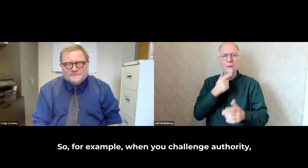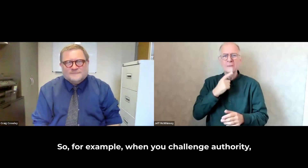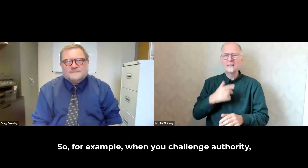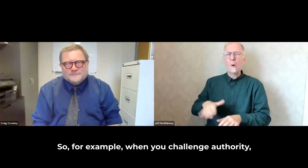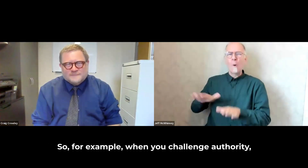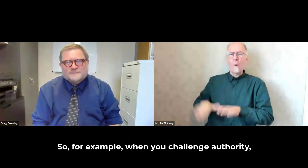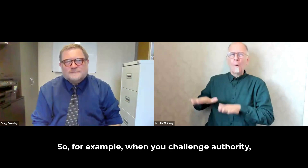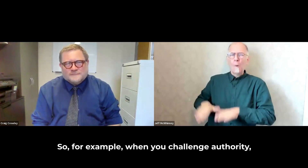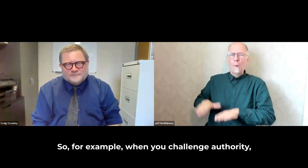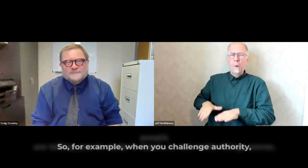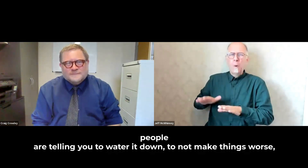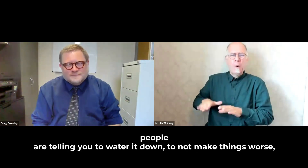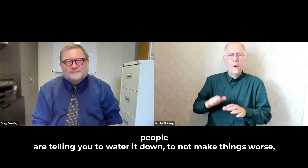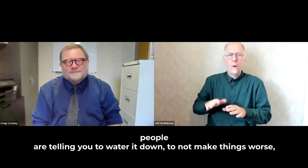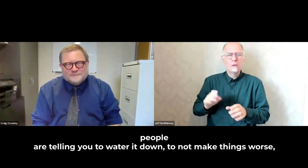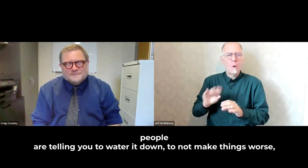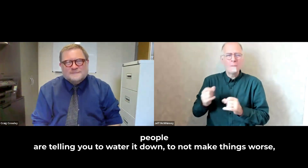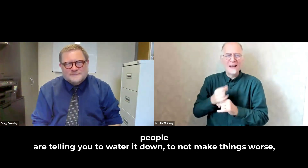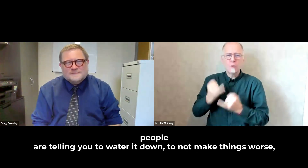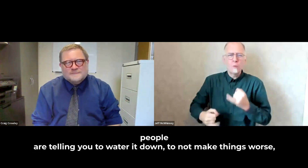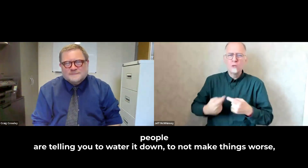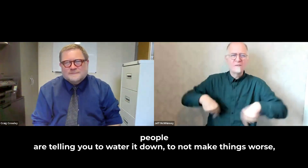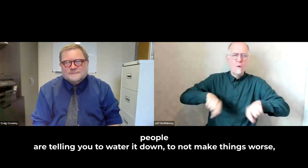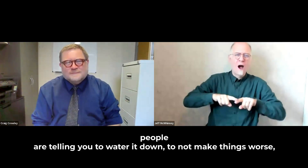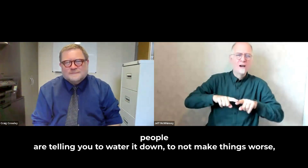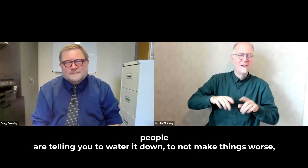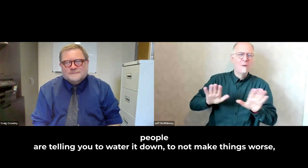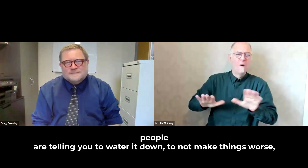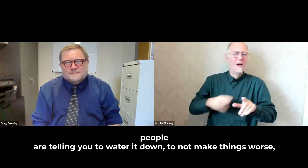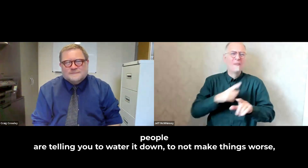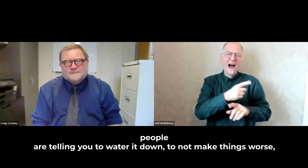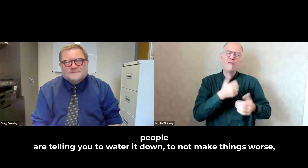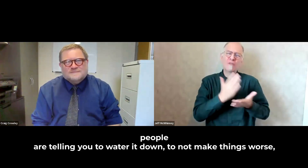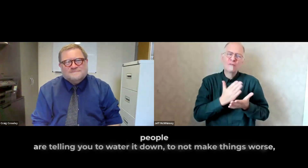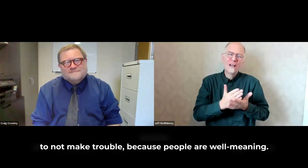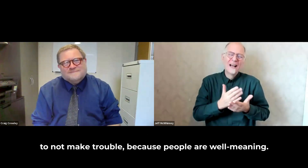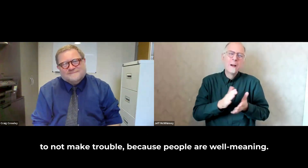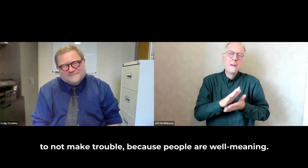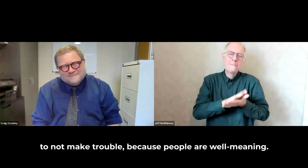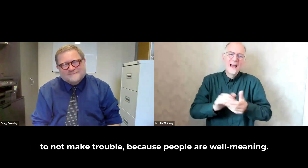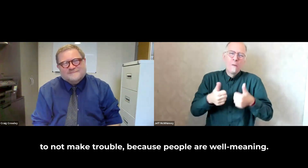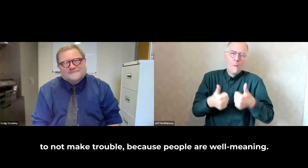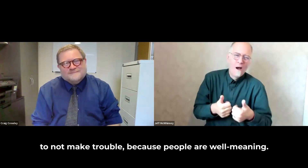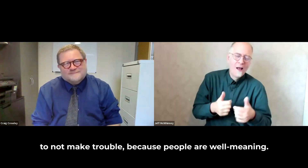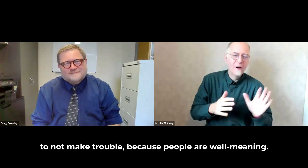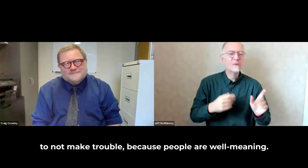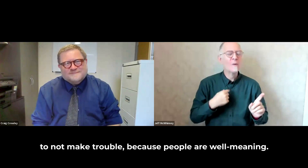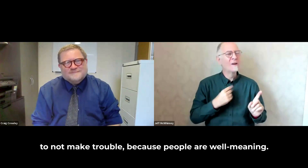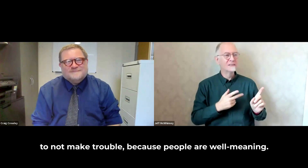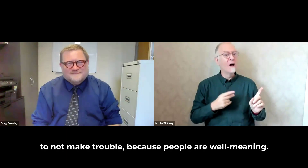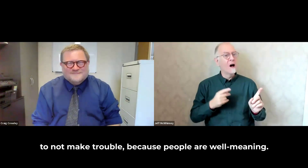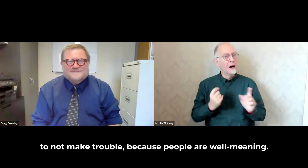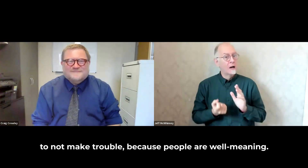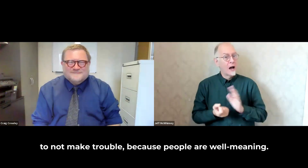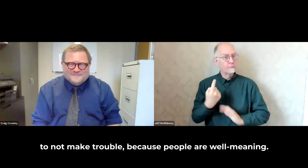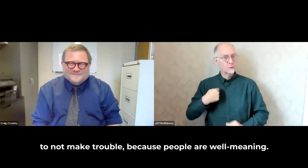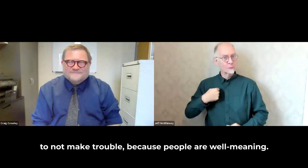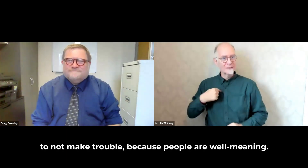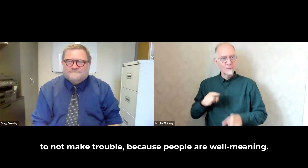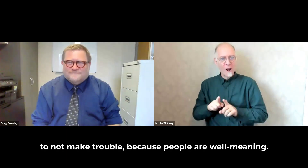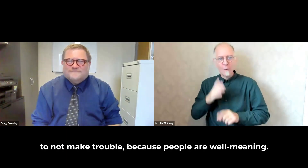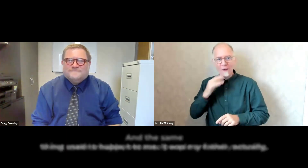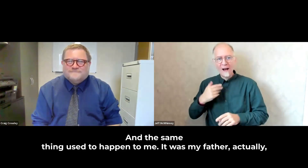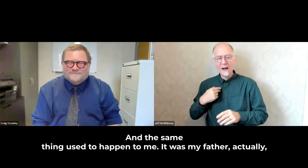example, when you challenge authority, people telling you to water it down, to not make things worse, to not, make trouble because people